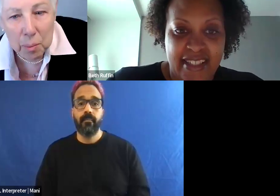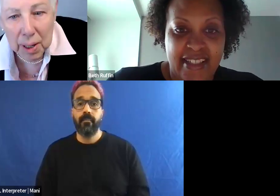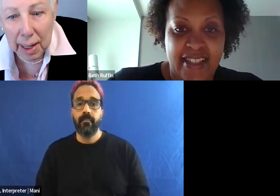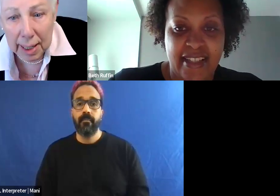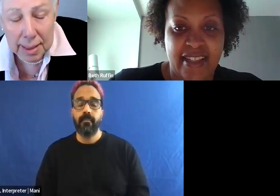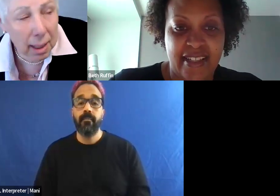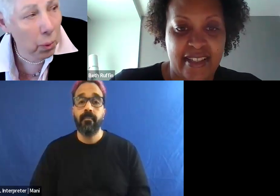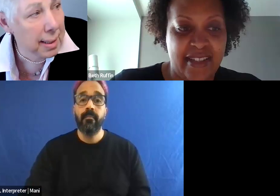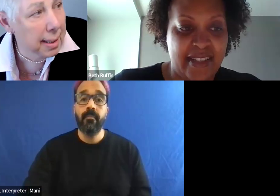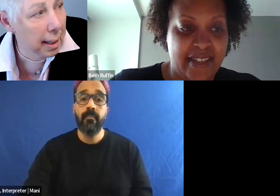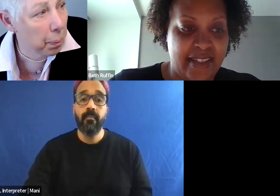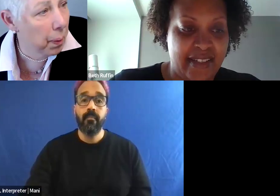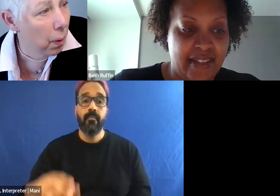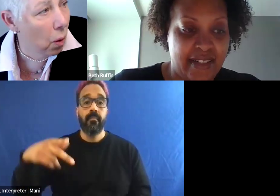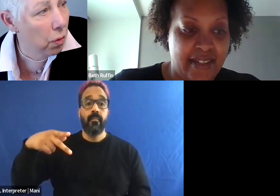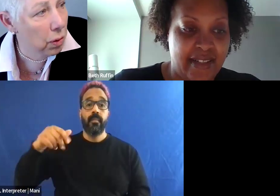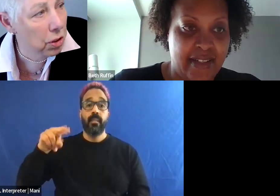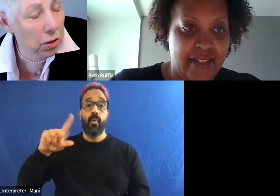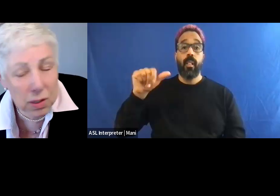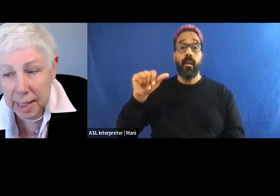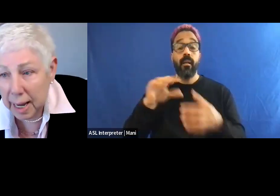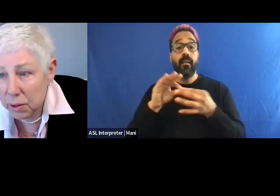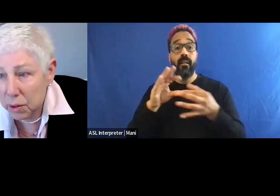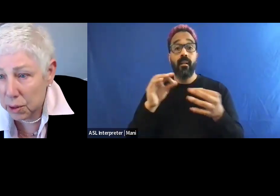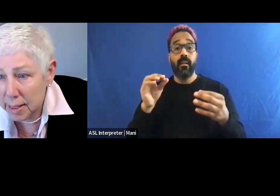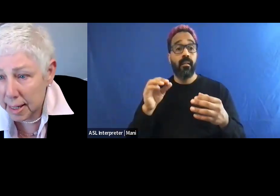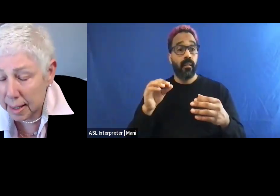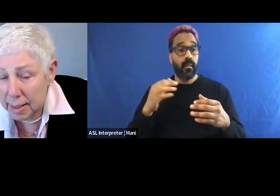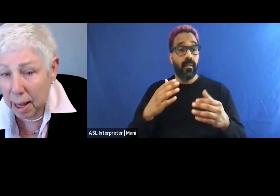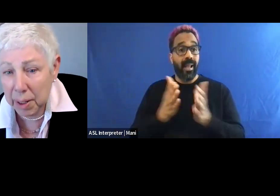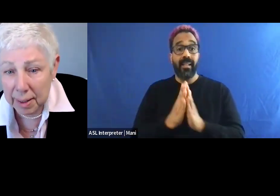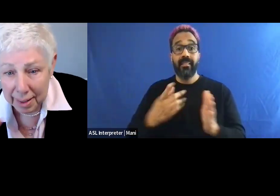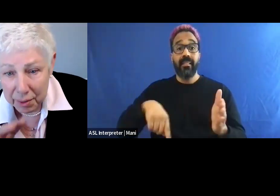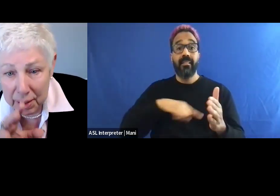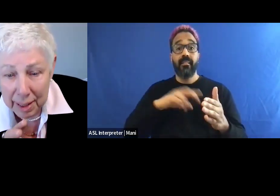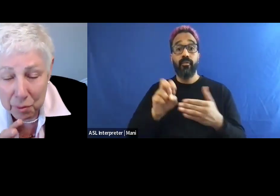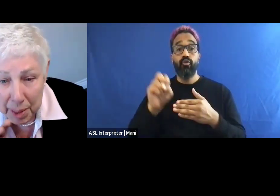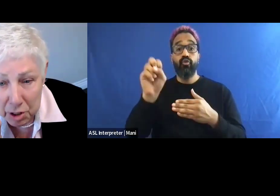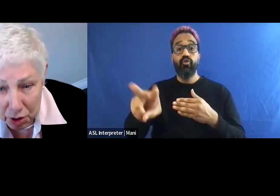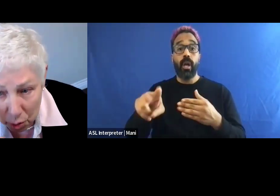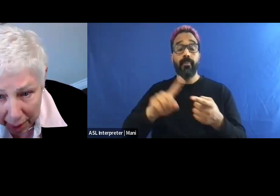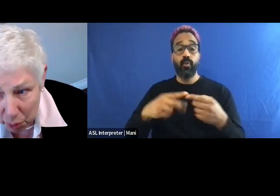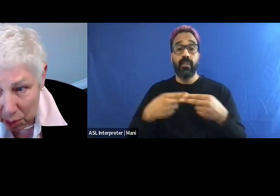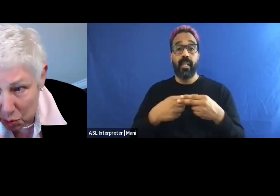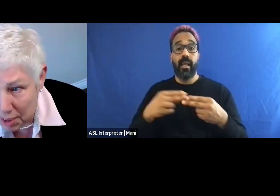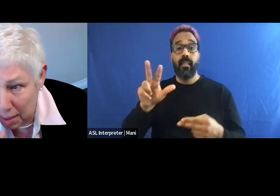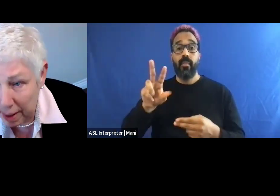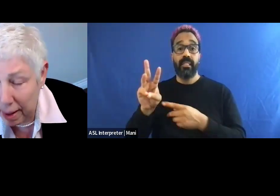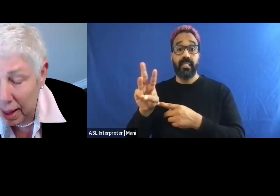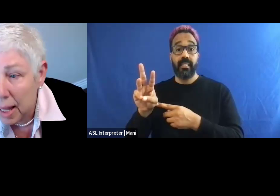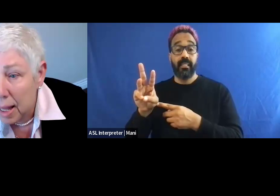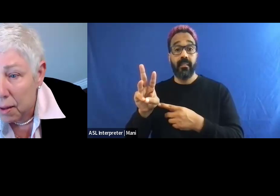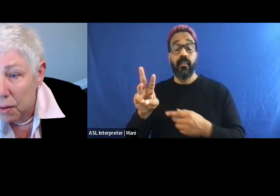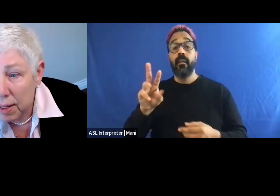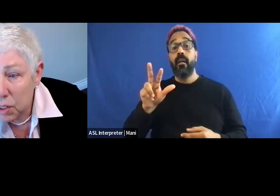And I'm going to ask that we skip over to slide 36. I'm going to give you a little information, though, about the ones we're